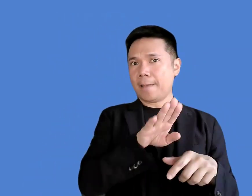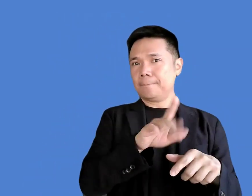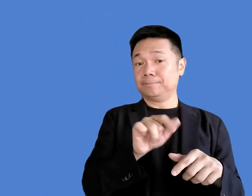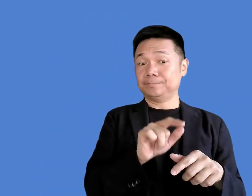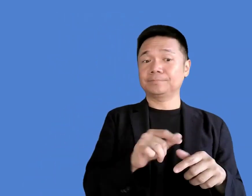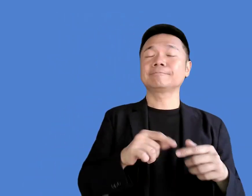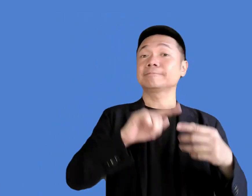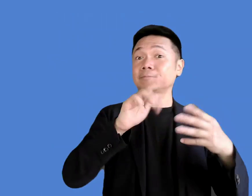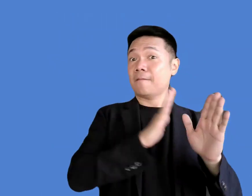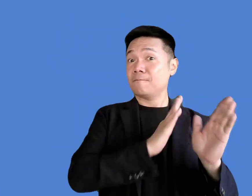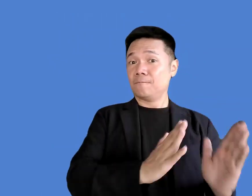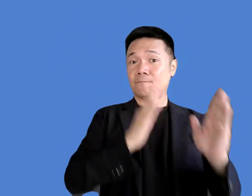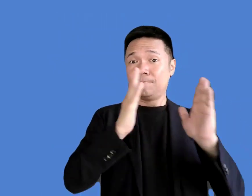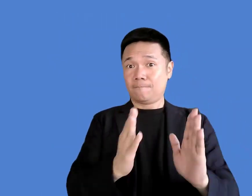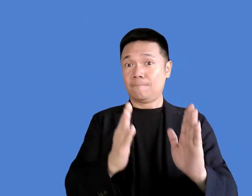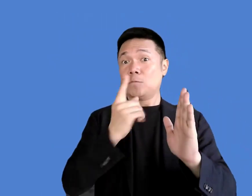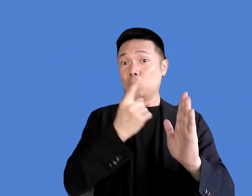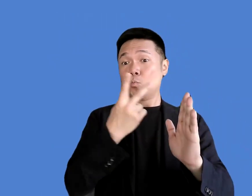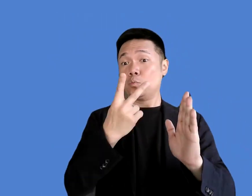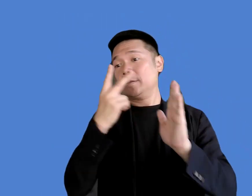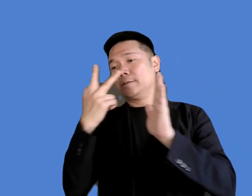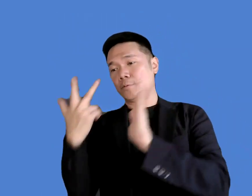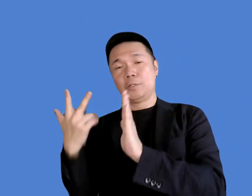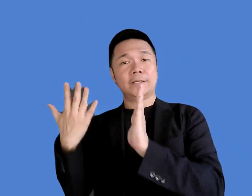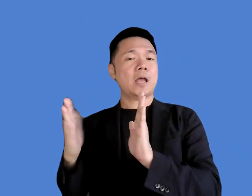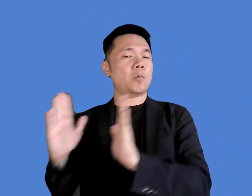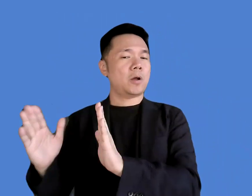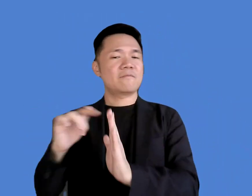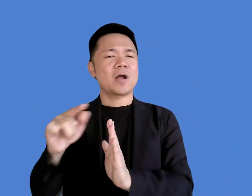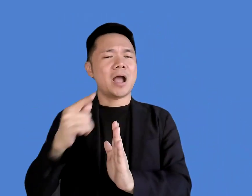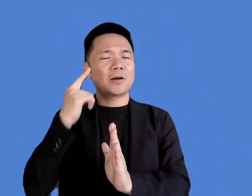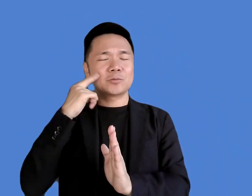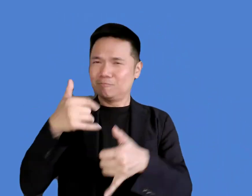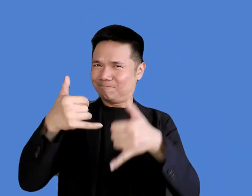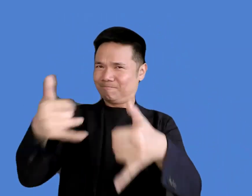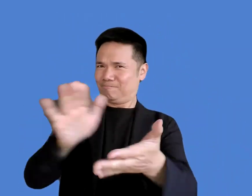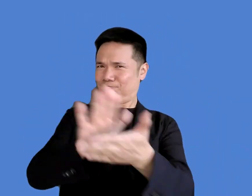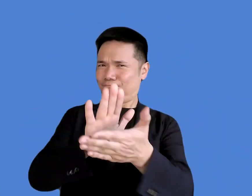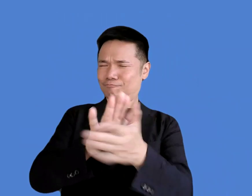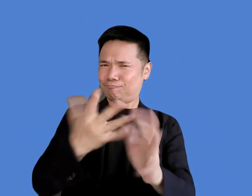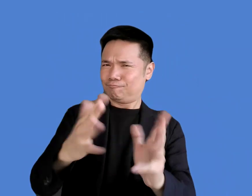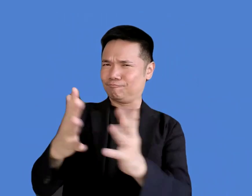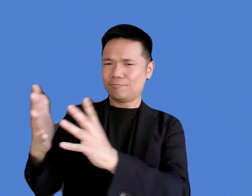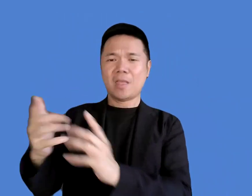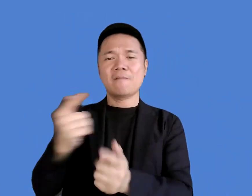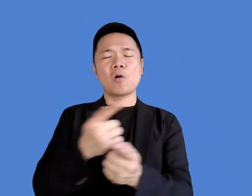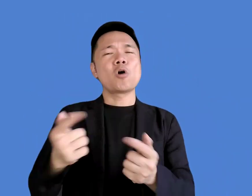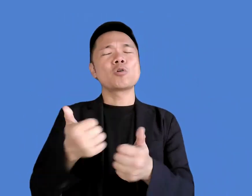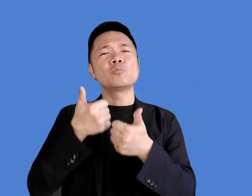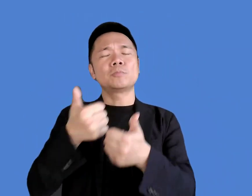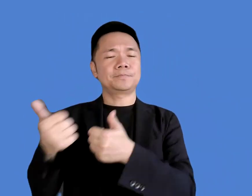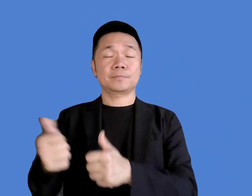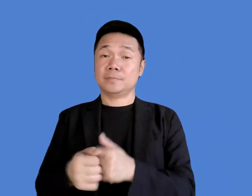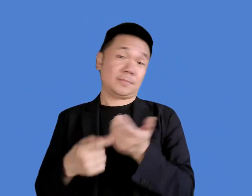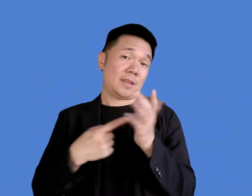best practices, and recommendations. This will be brought to life in a number of different ways through